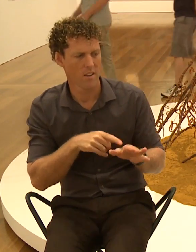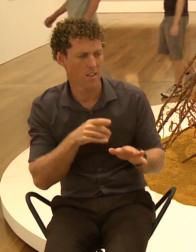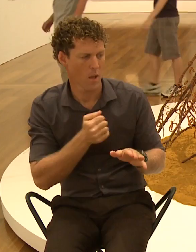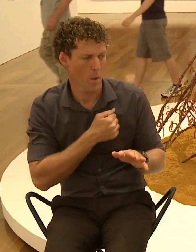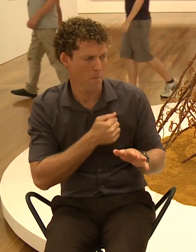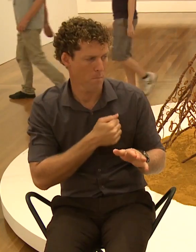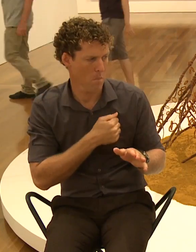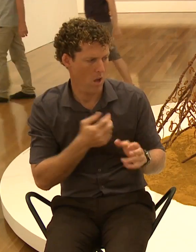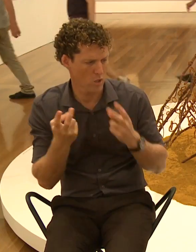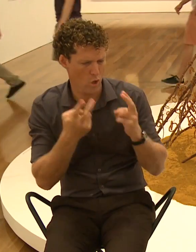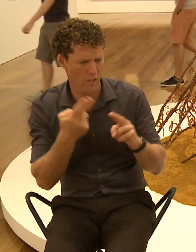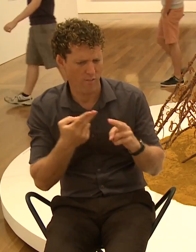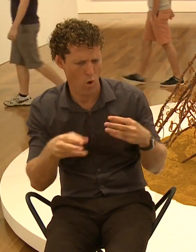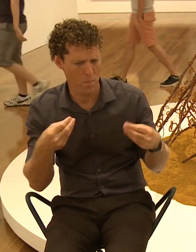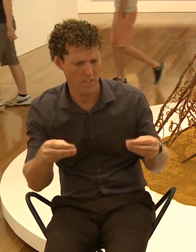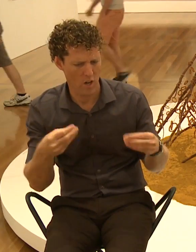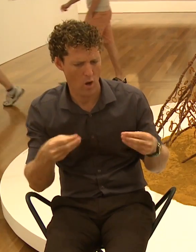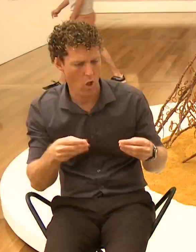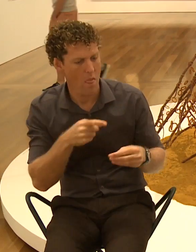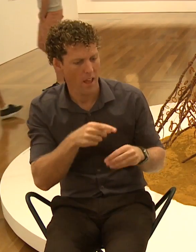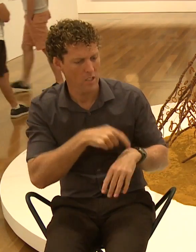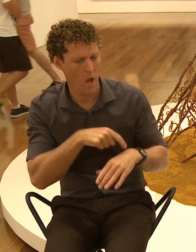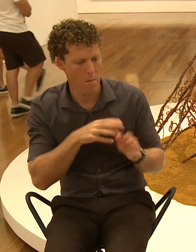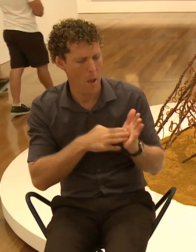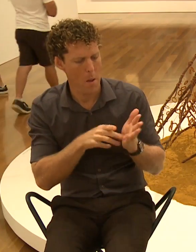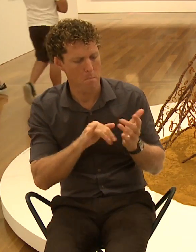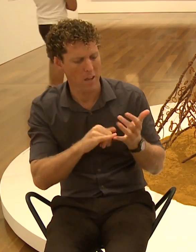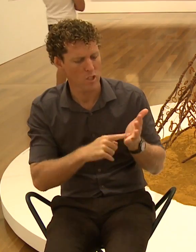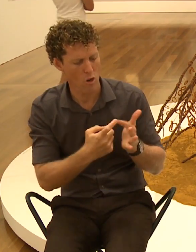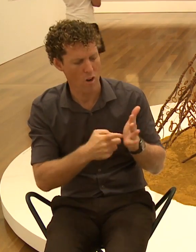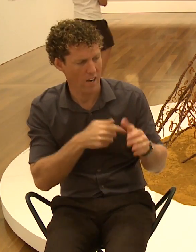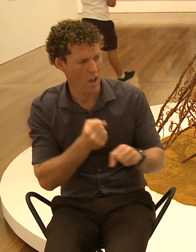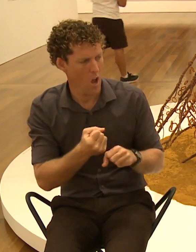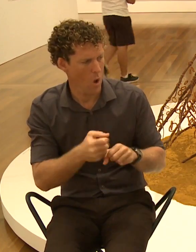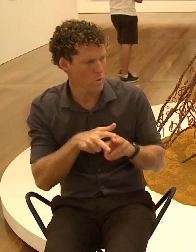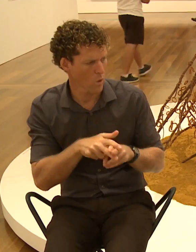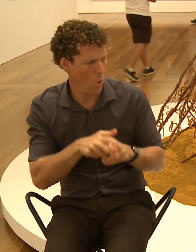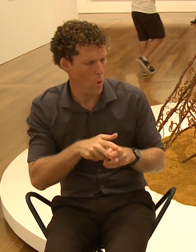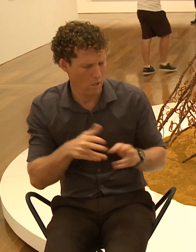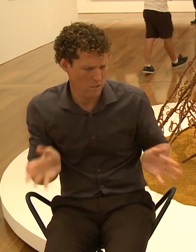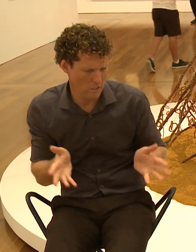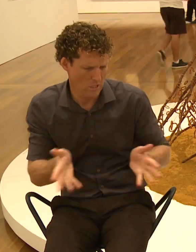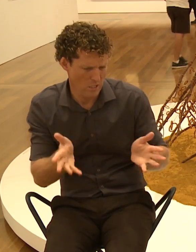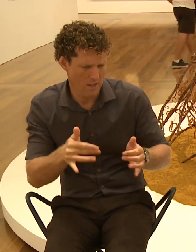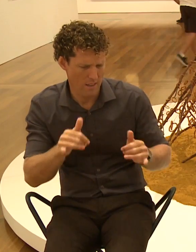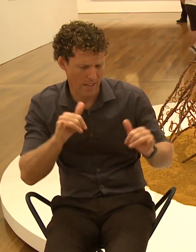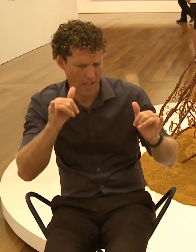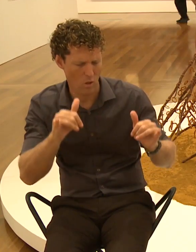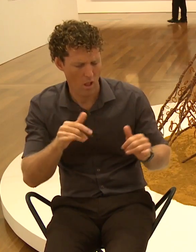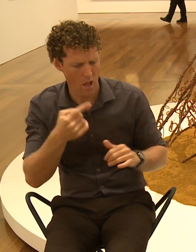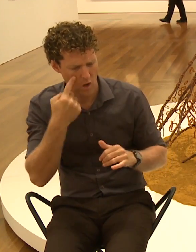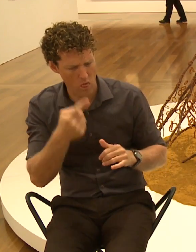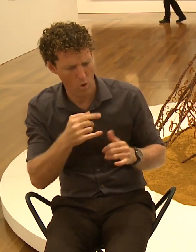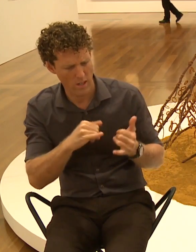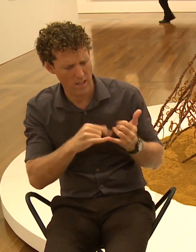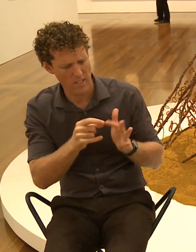my searching, we were actually mustering, and I was racing around chasing cattle on a horse, and spotted this Spinifex that had been